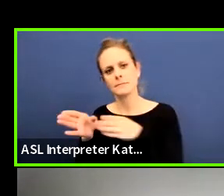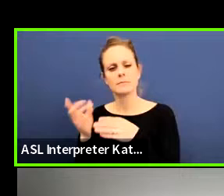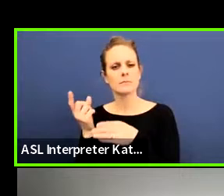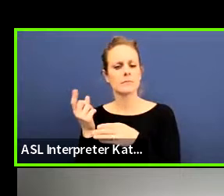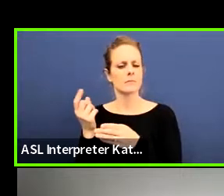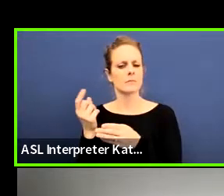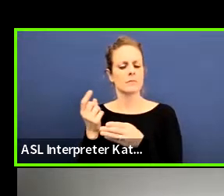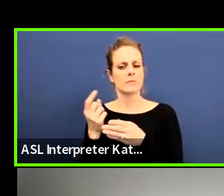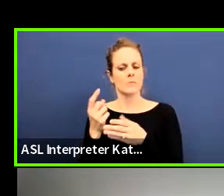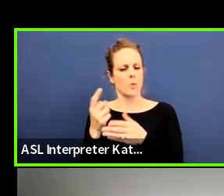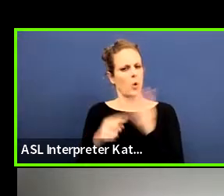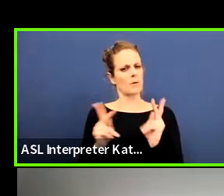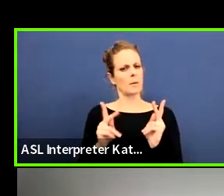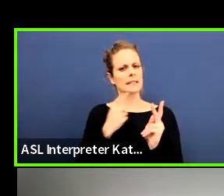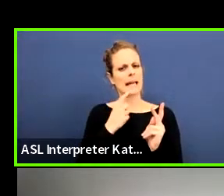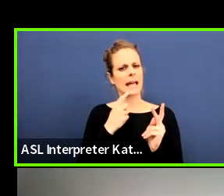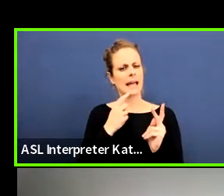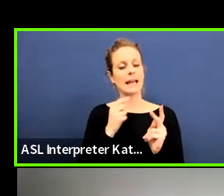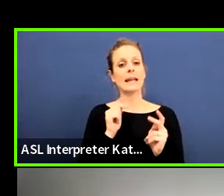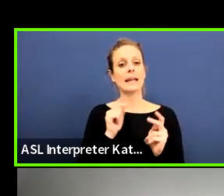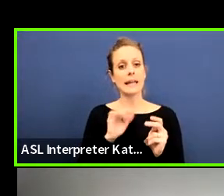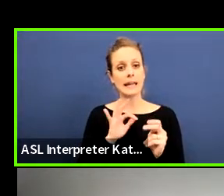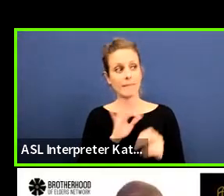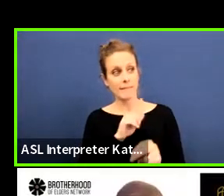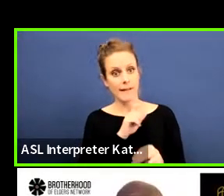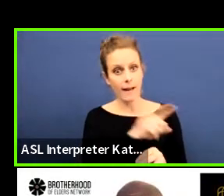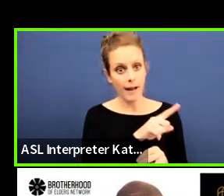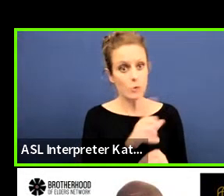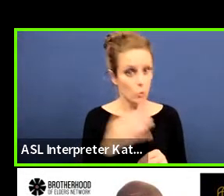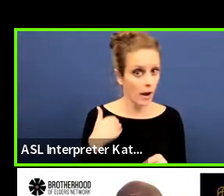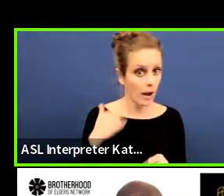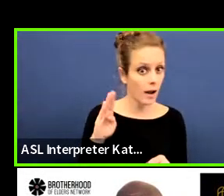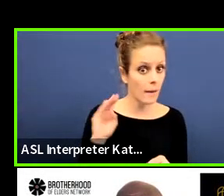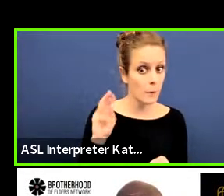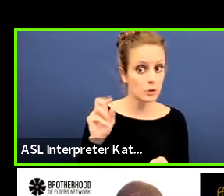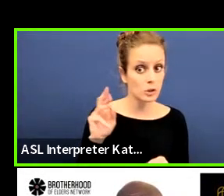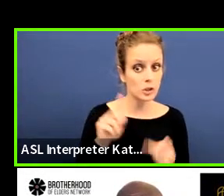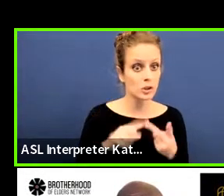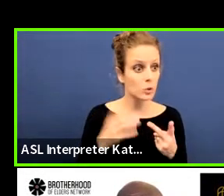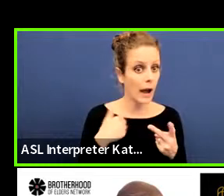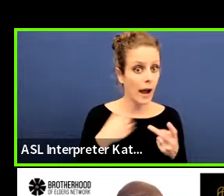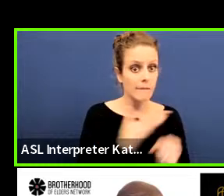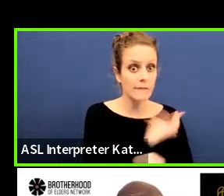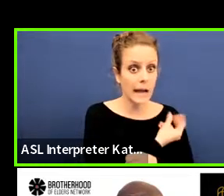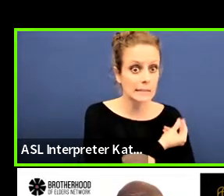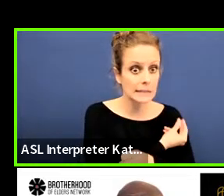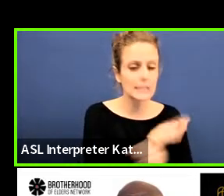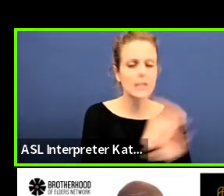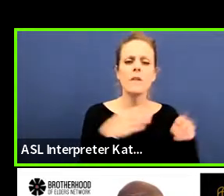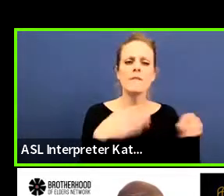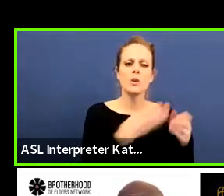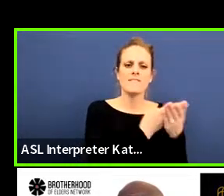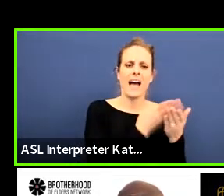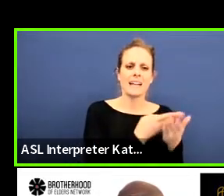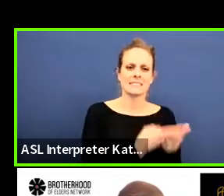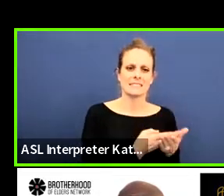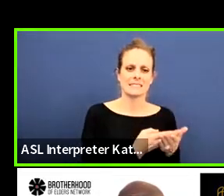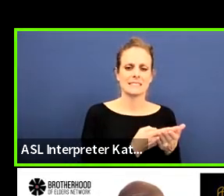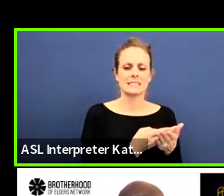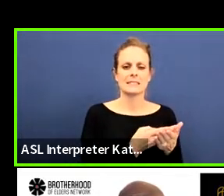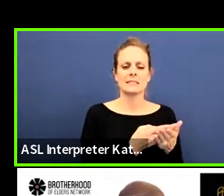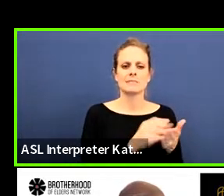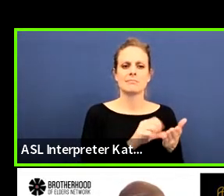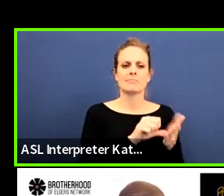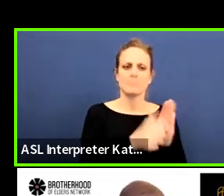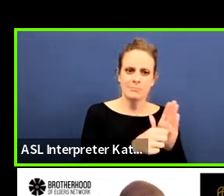people saying to folks when they ask about boosters or vaccine, focus on the facts, really highlighting the number of folks who